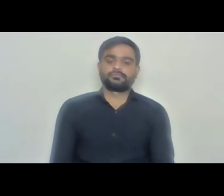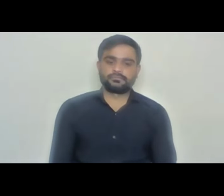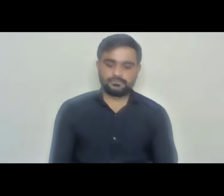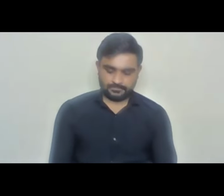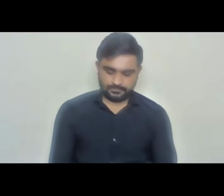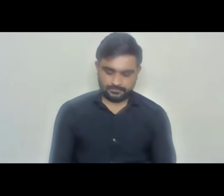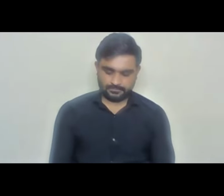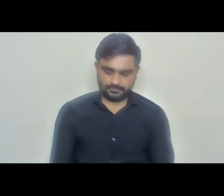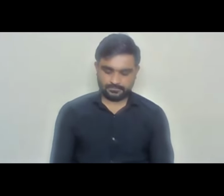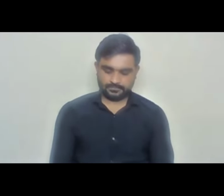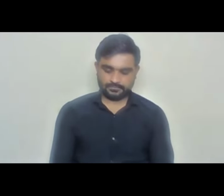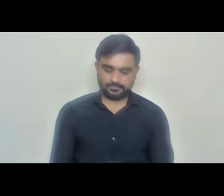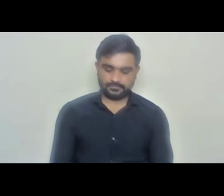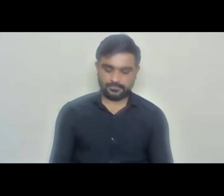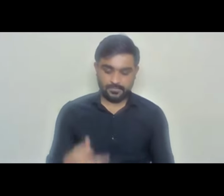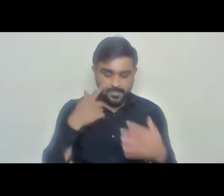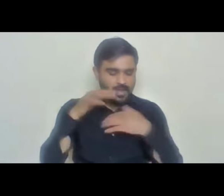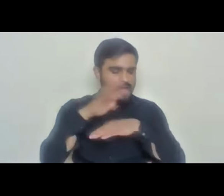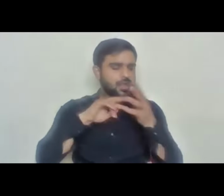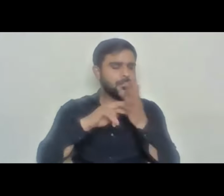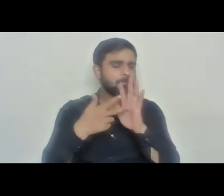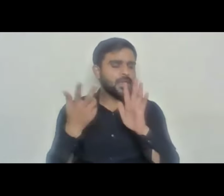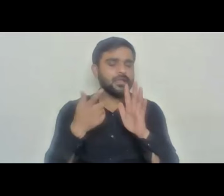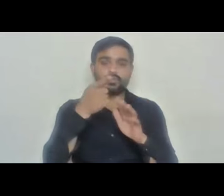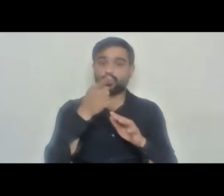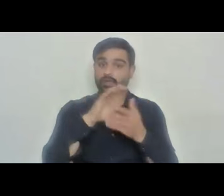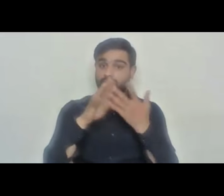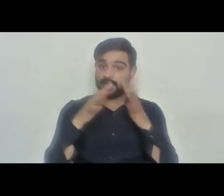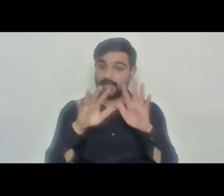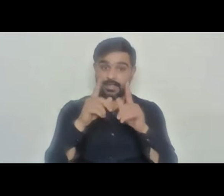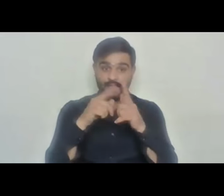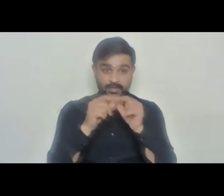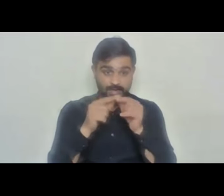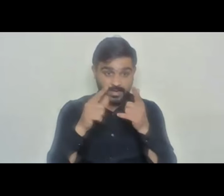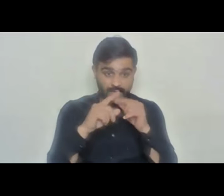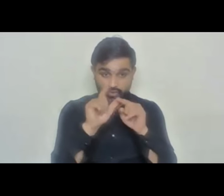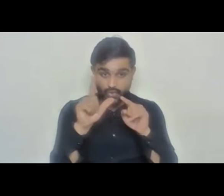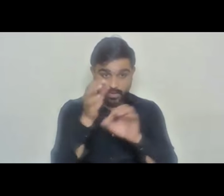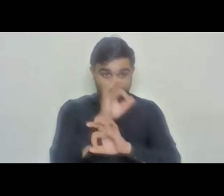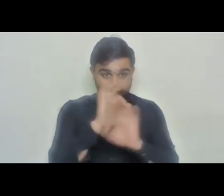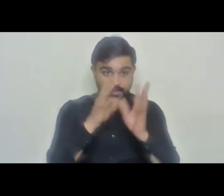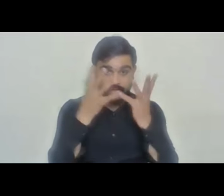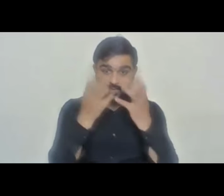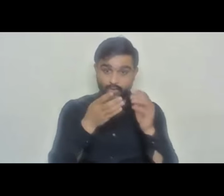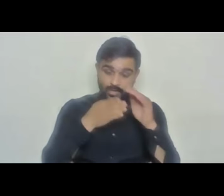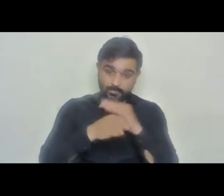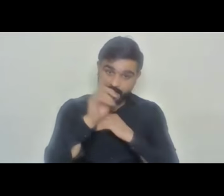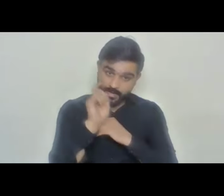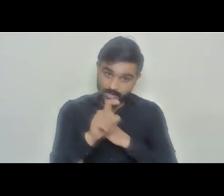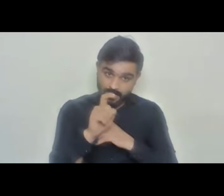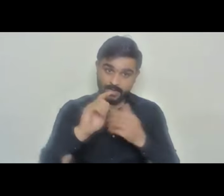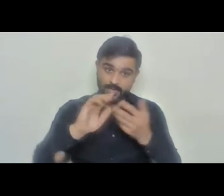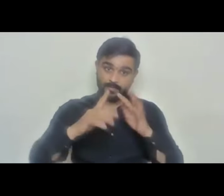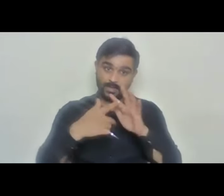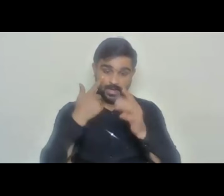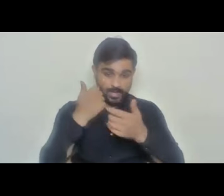So analysis basically means that once you have a set of data to work upon, you would go into that, you would run tests,